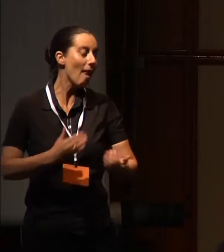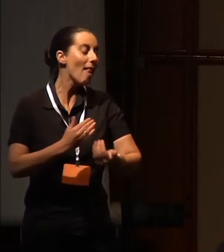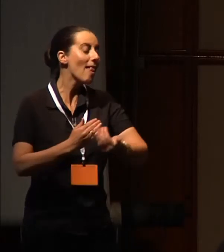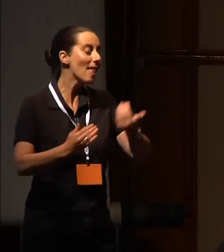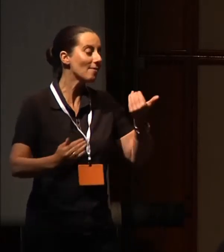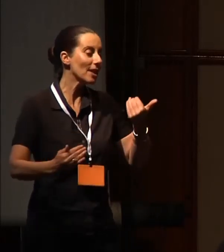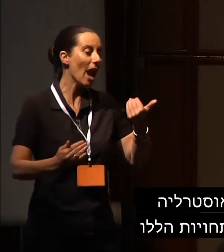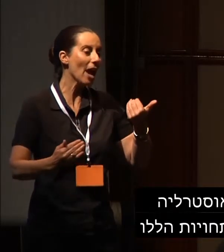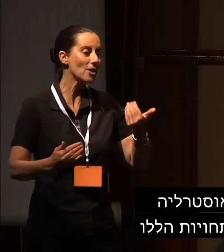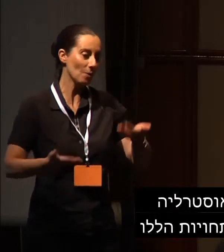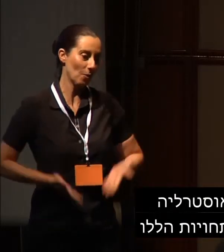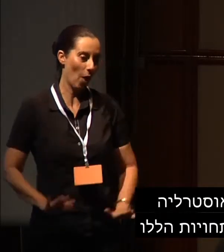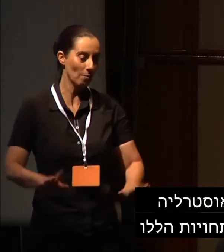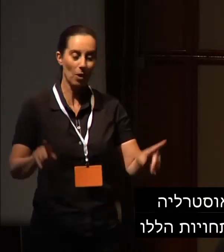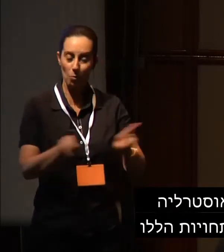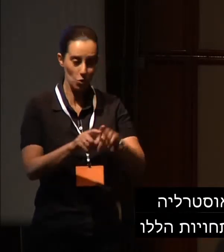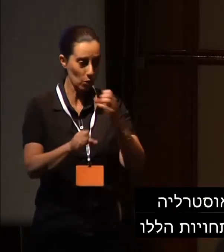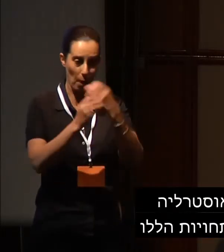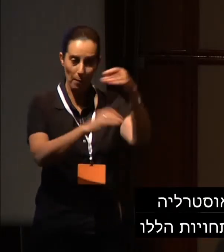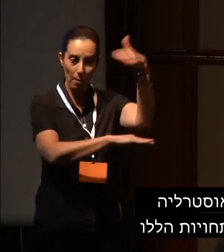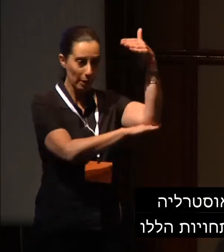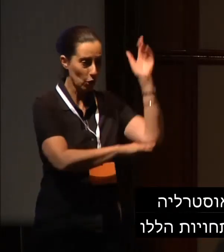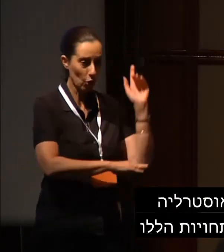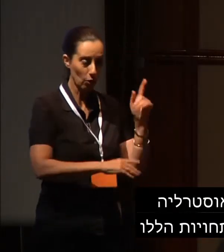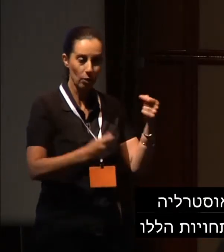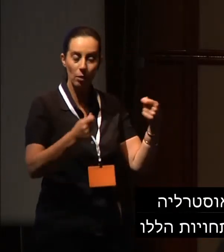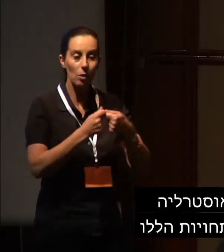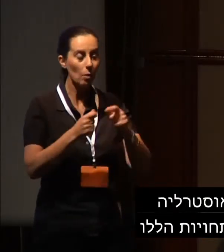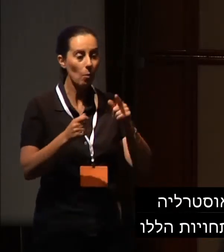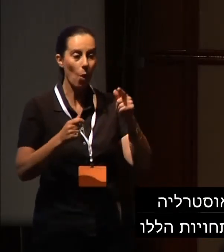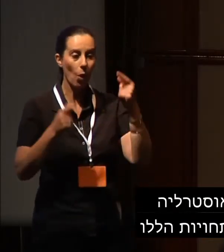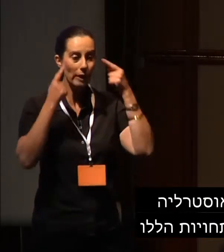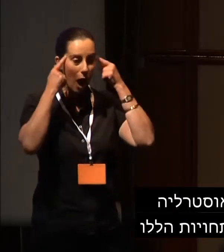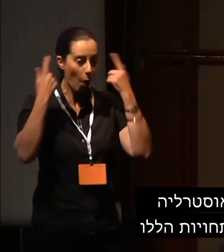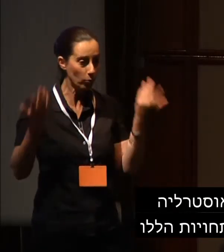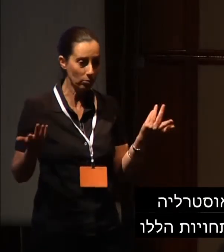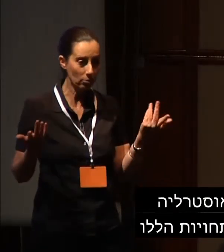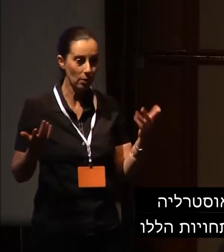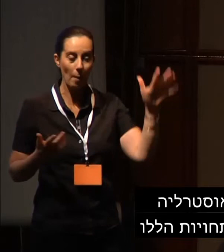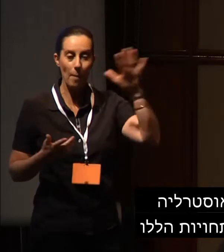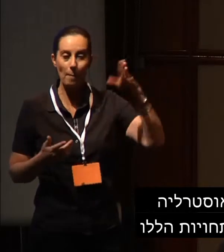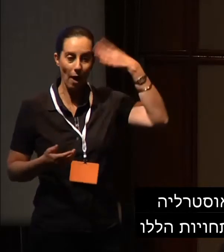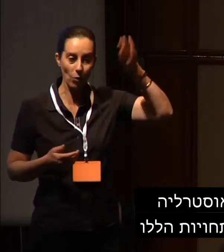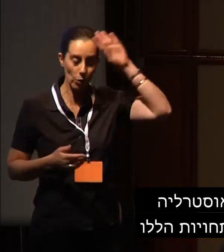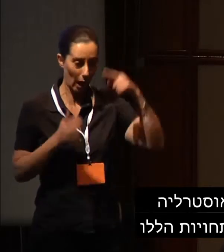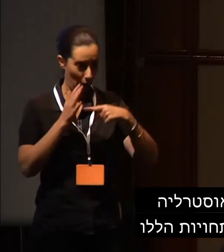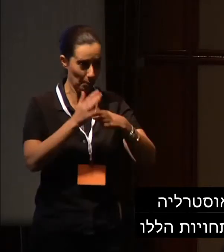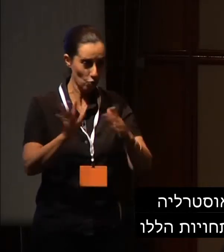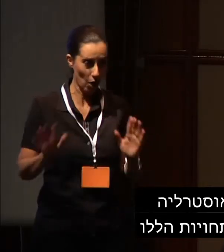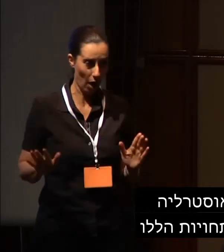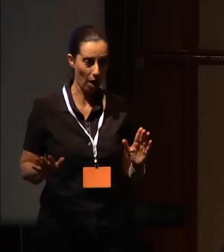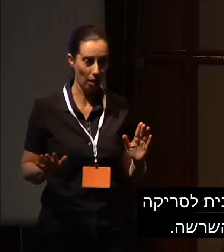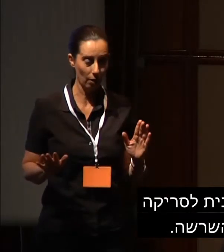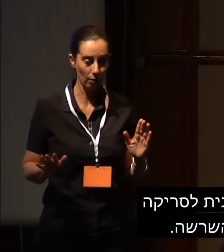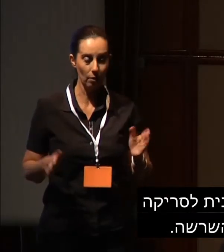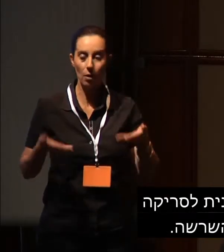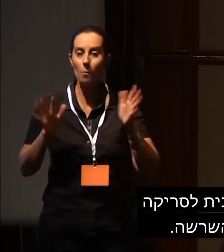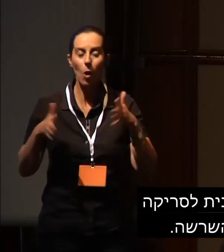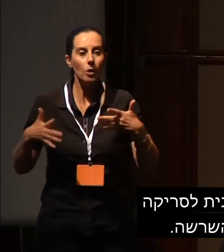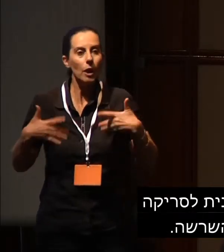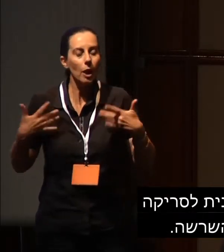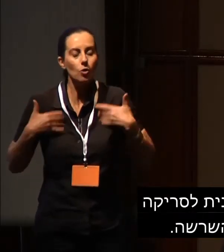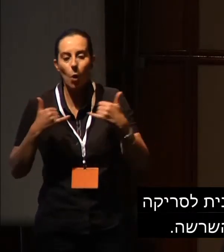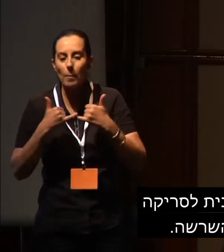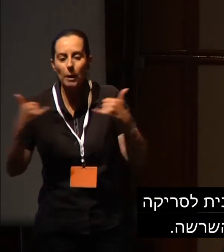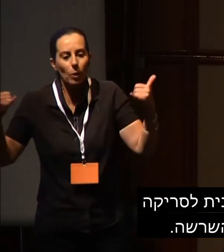countries? Also, the state of Western Australia was very excited about these developments, and they